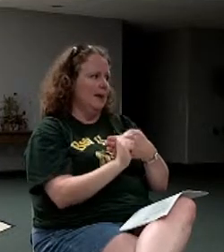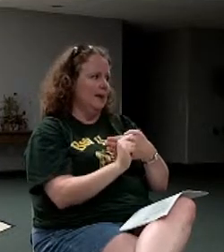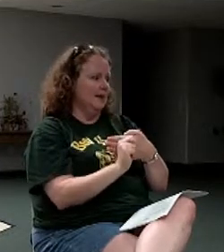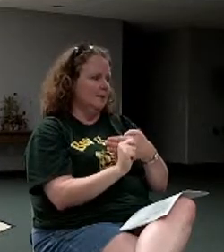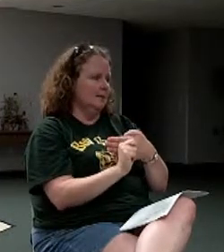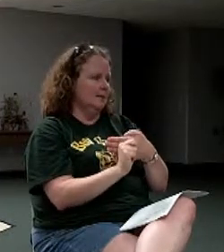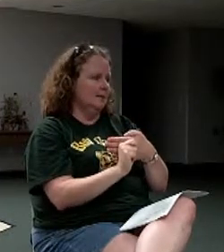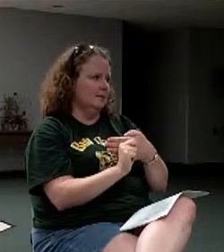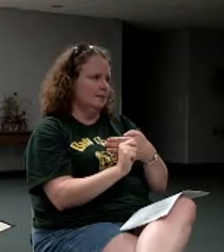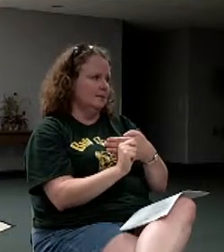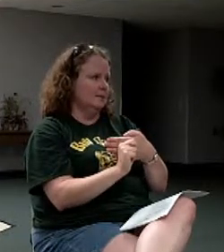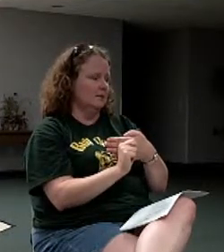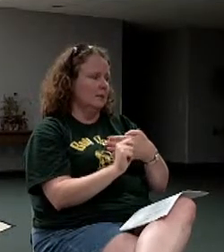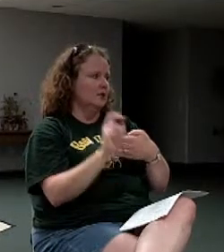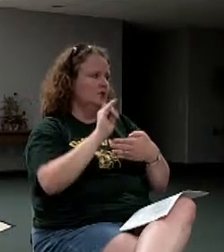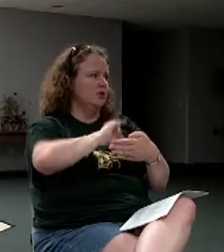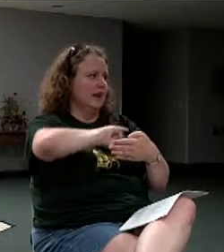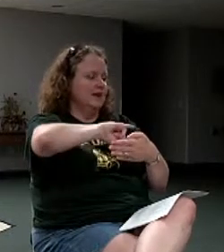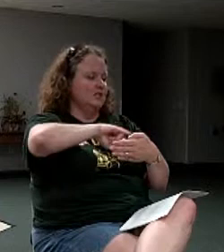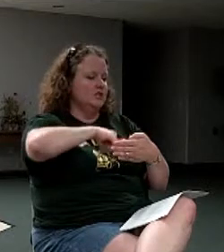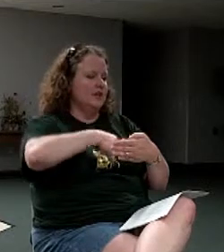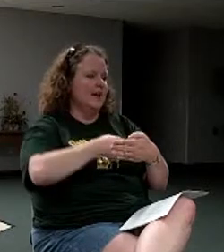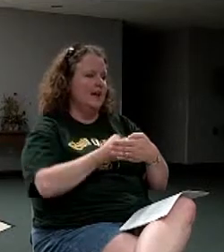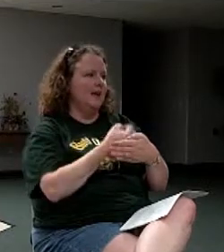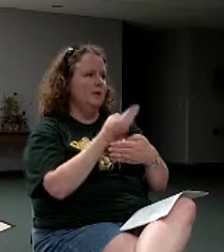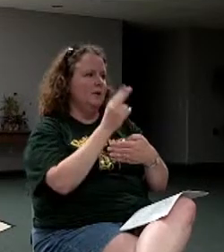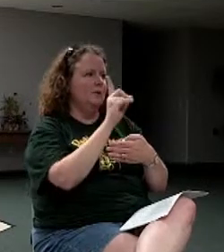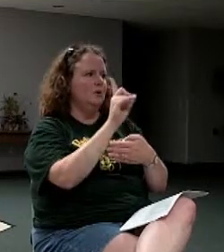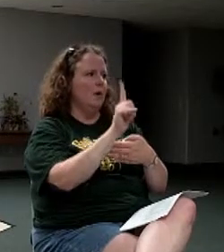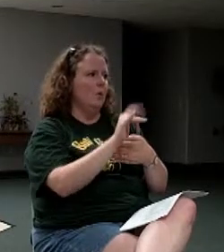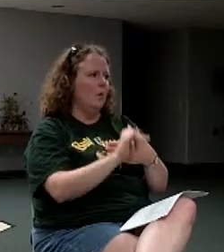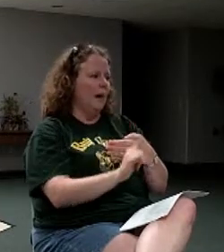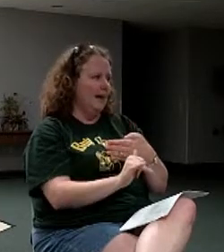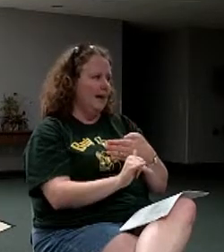U-N. July is J, U-L-Y.